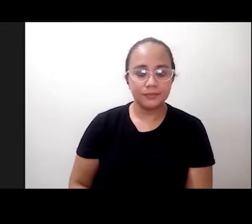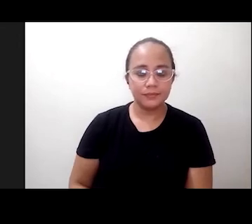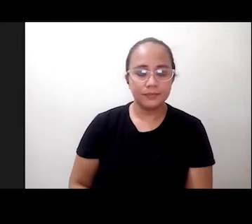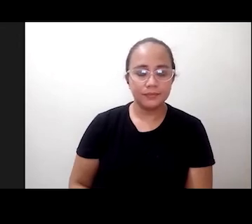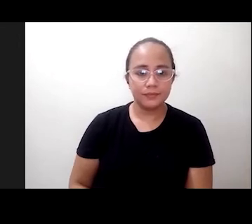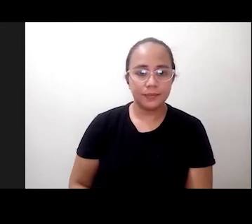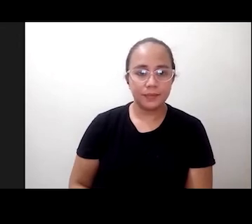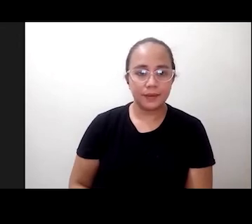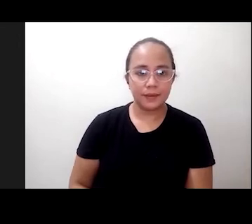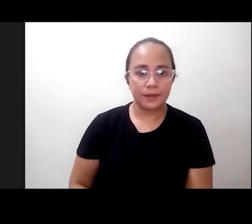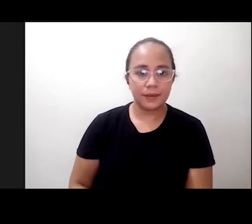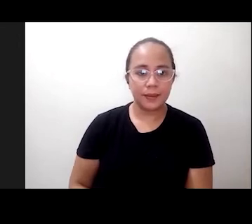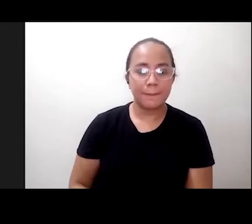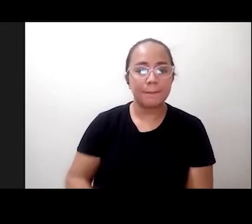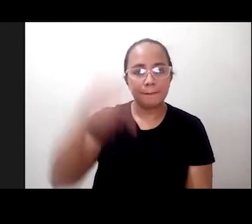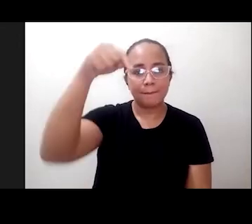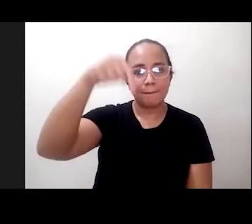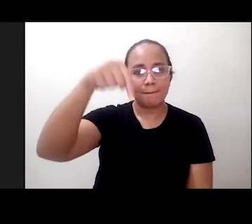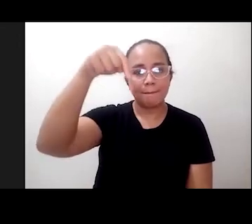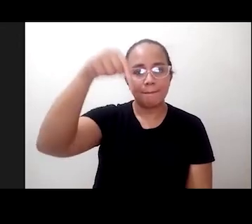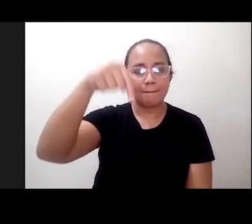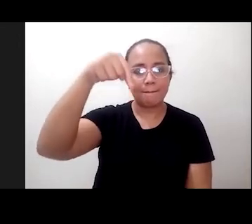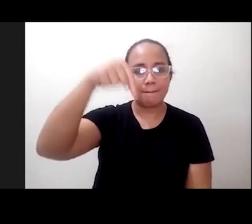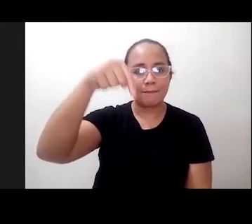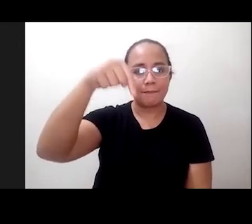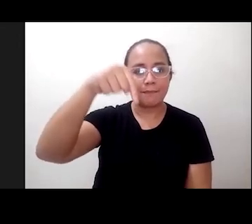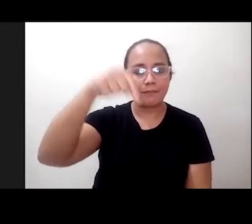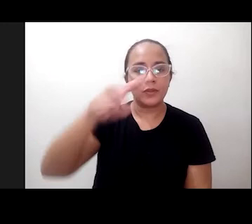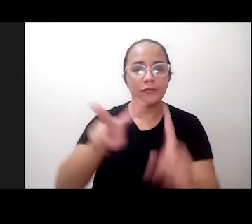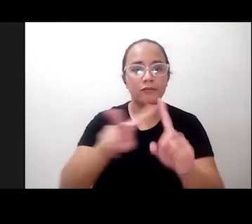Let's go down the vocabulary.